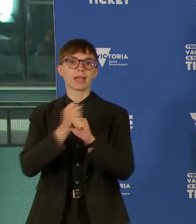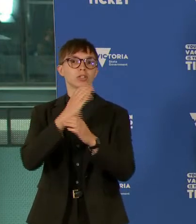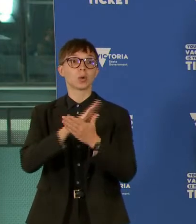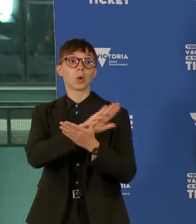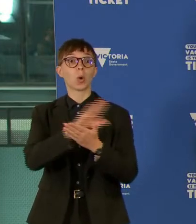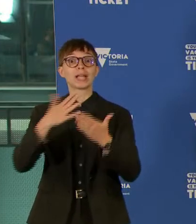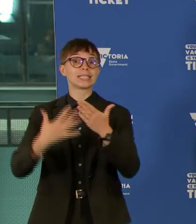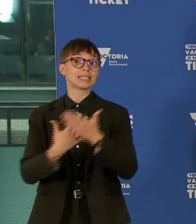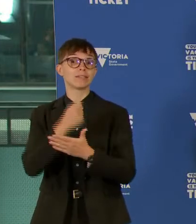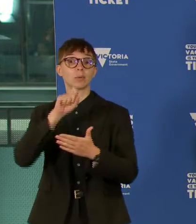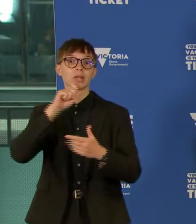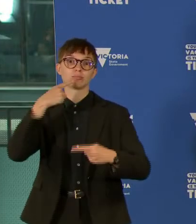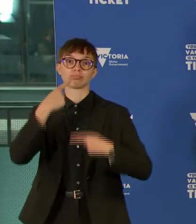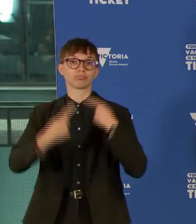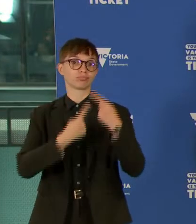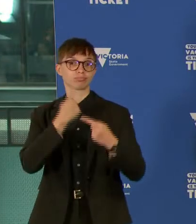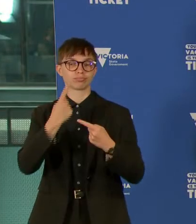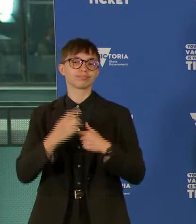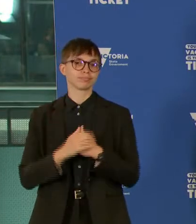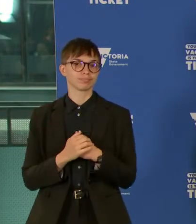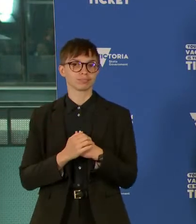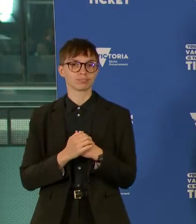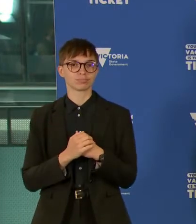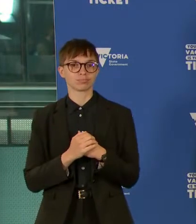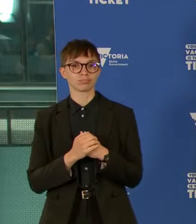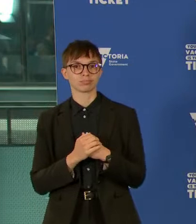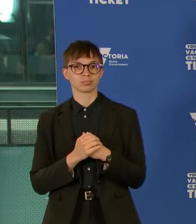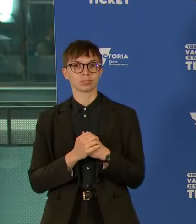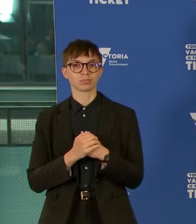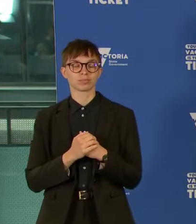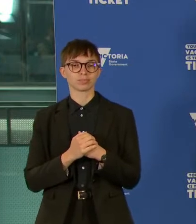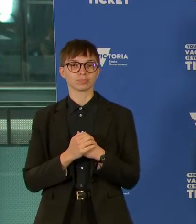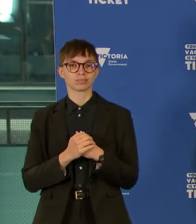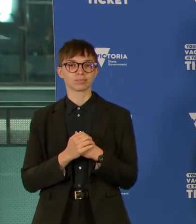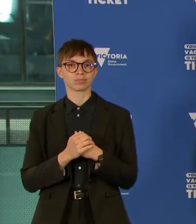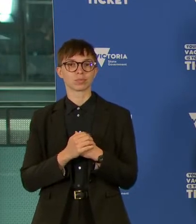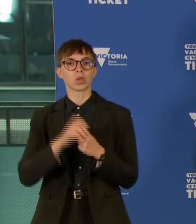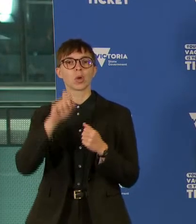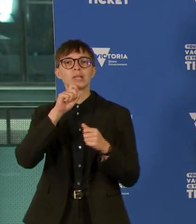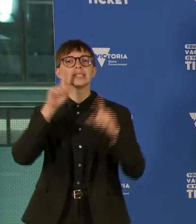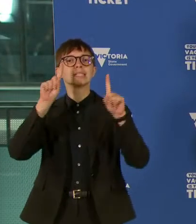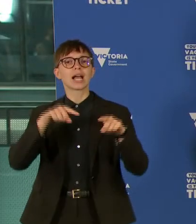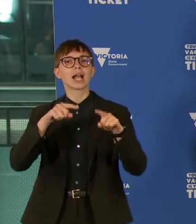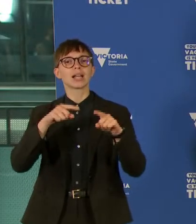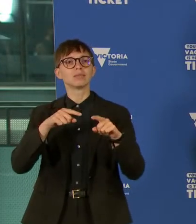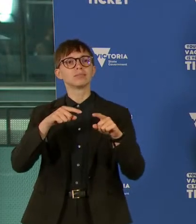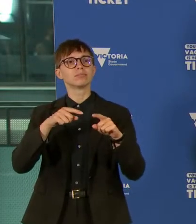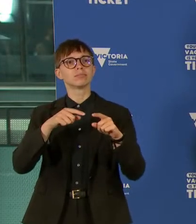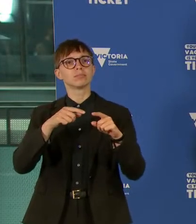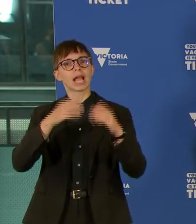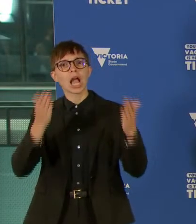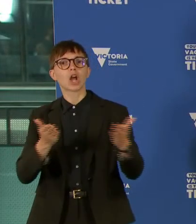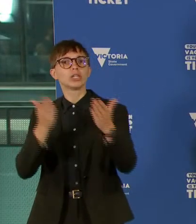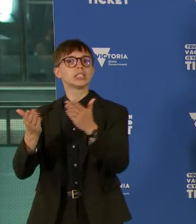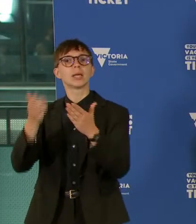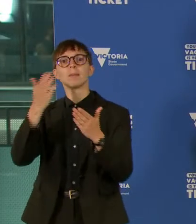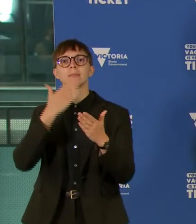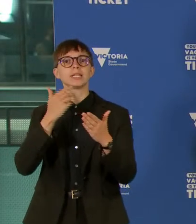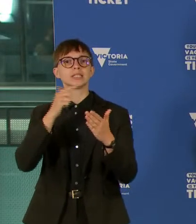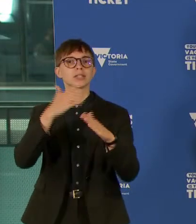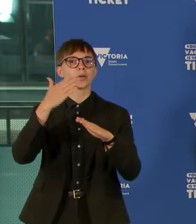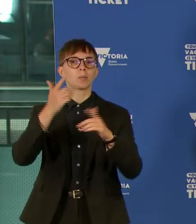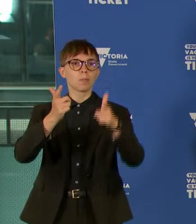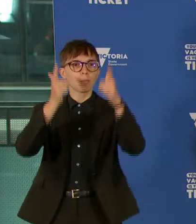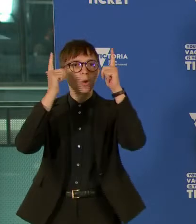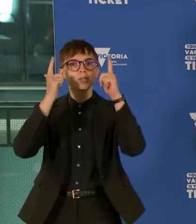with responsibilities increasingly being devolved to industry, workplace and community settings. I just point